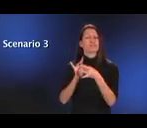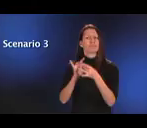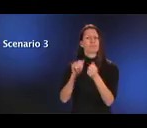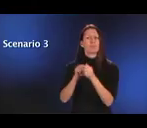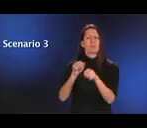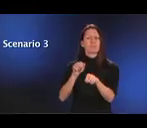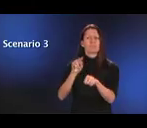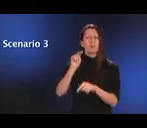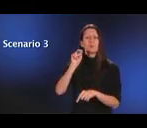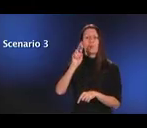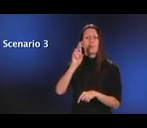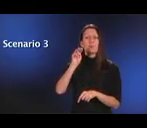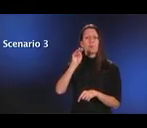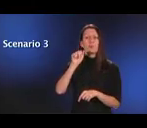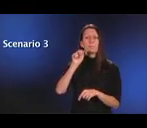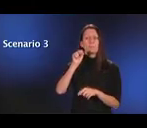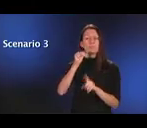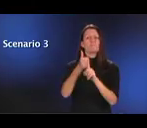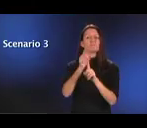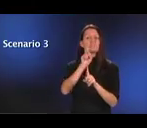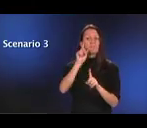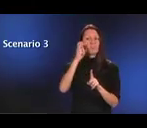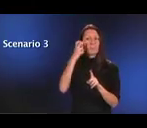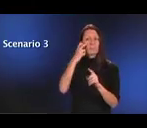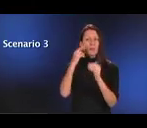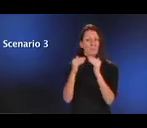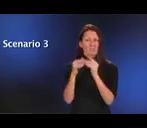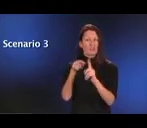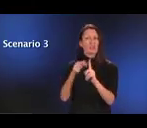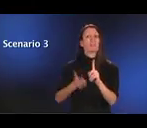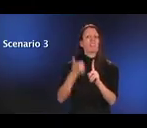relationship with a deaf-blind peer named Norman who lives at that home.